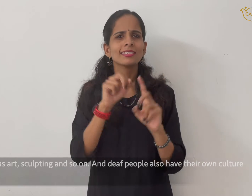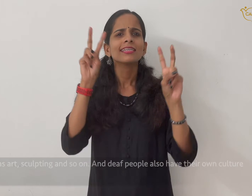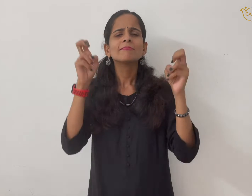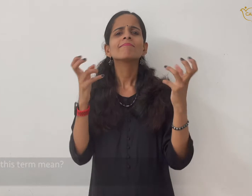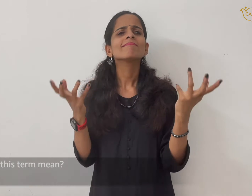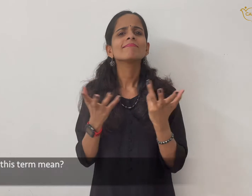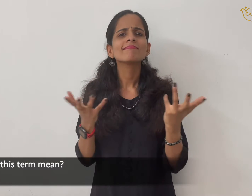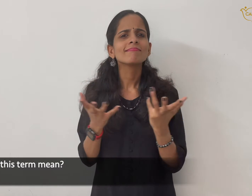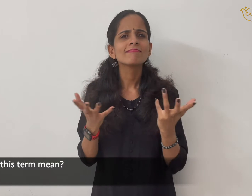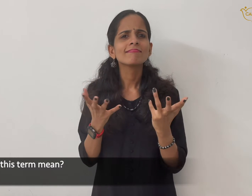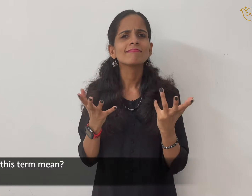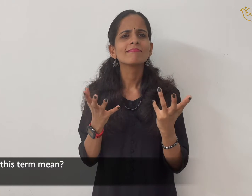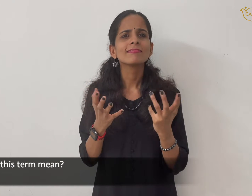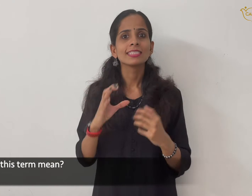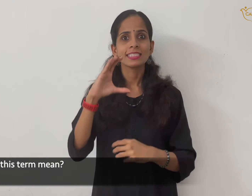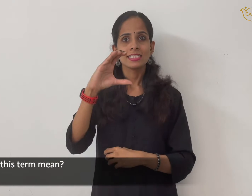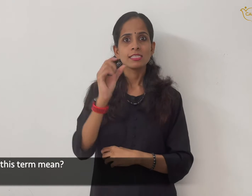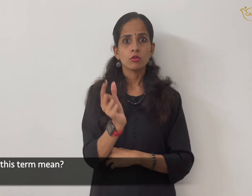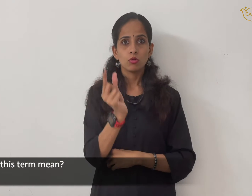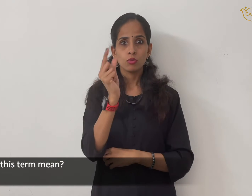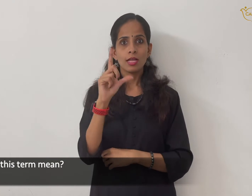What does this term mean?